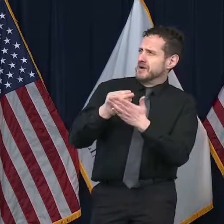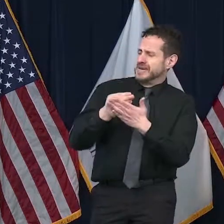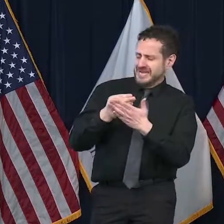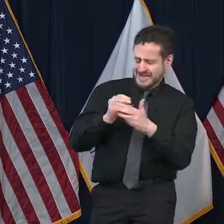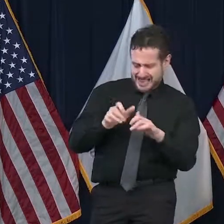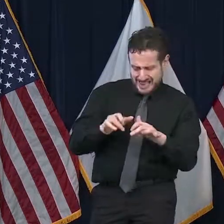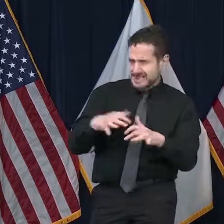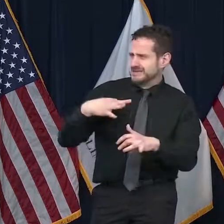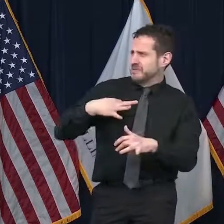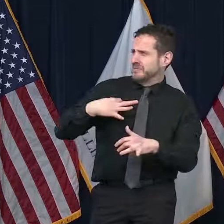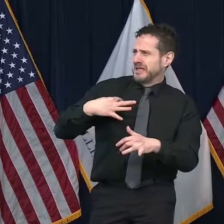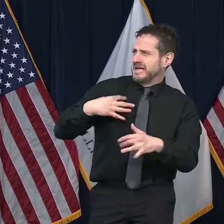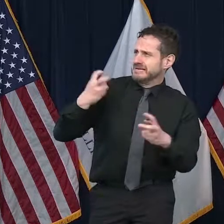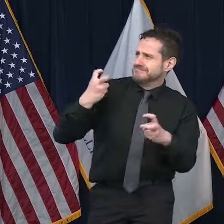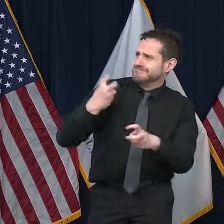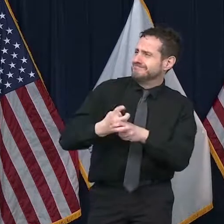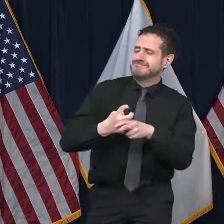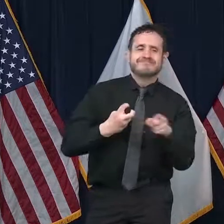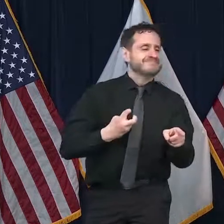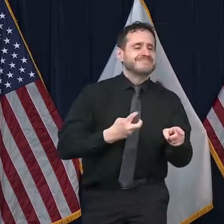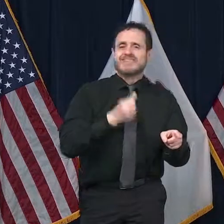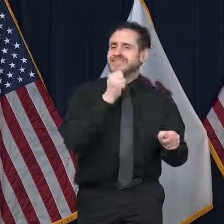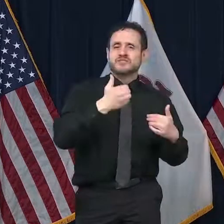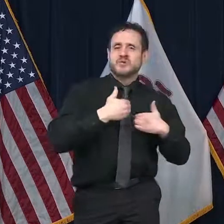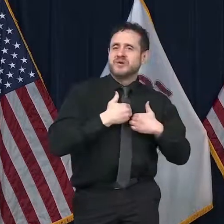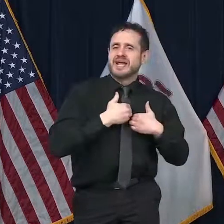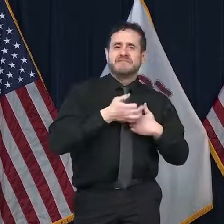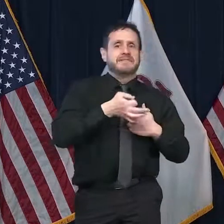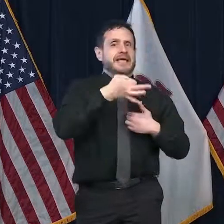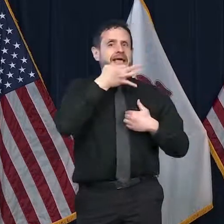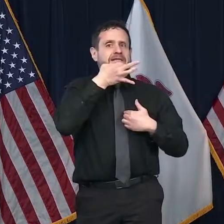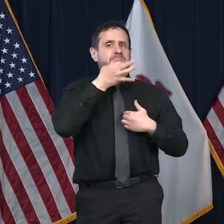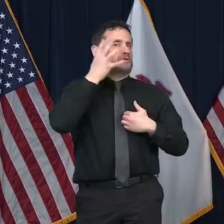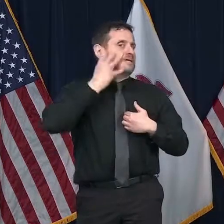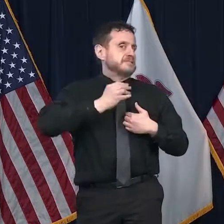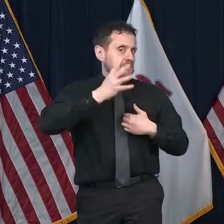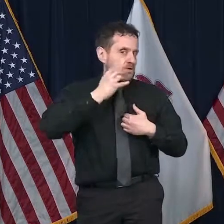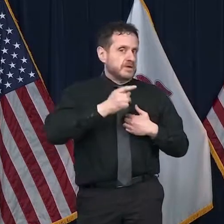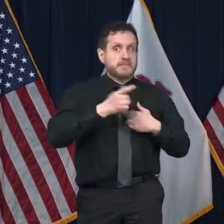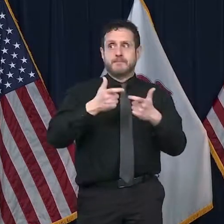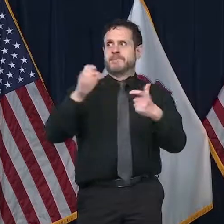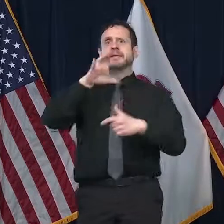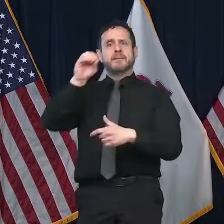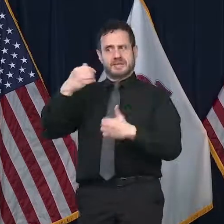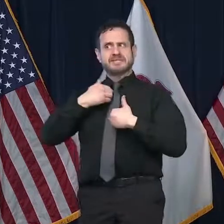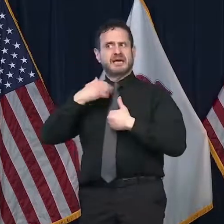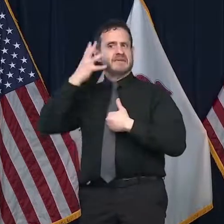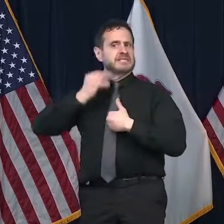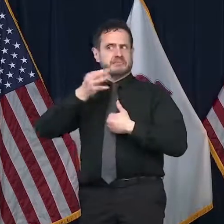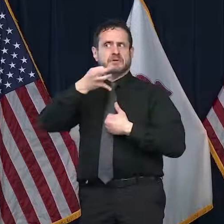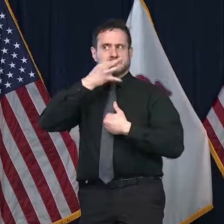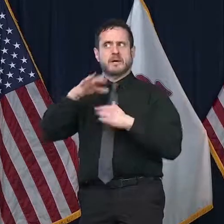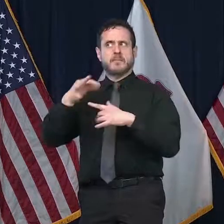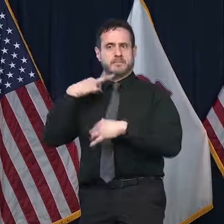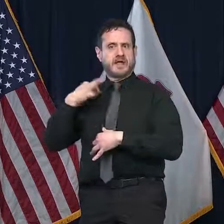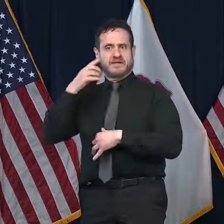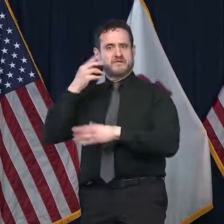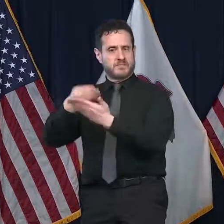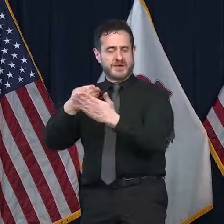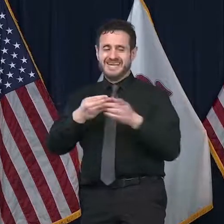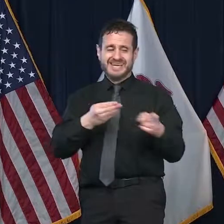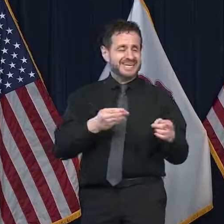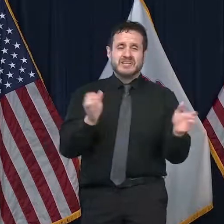both tend not to have the in-house navigation expertise of larger corporations. That's why we're beefing